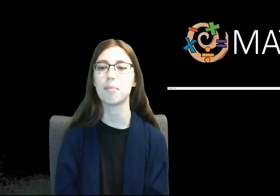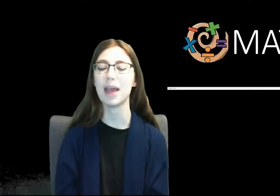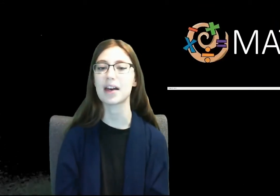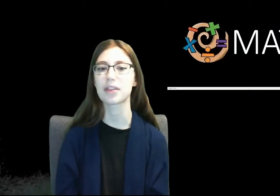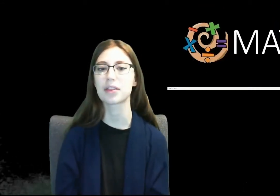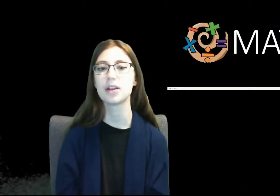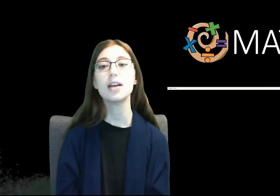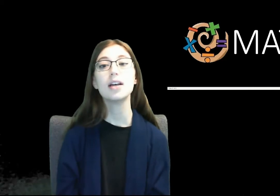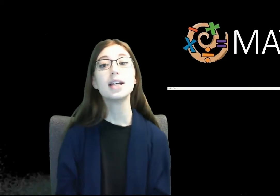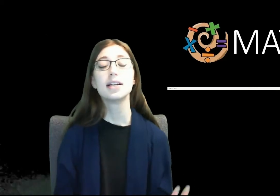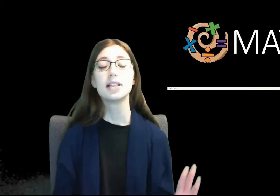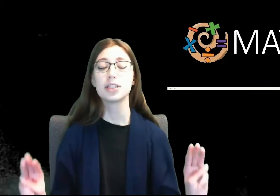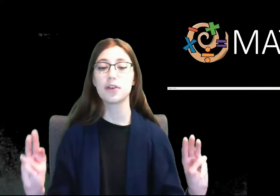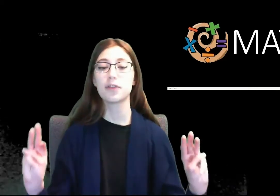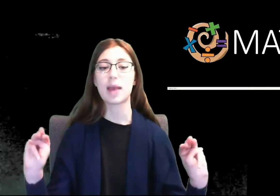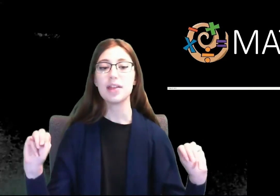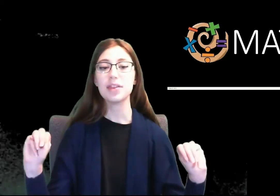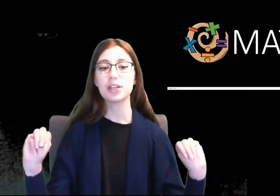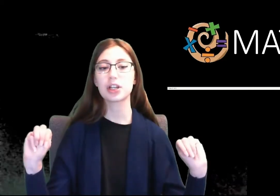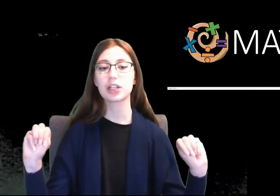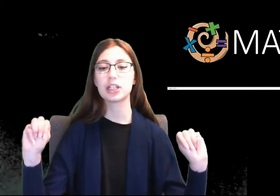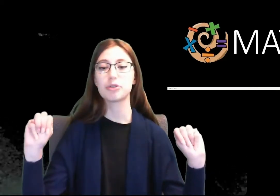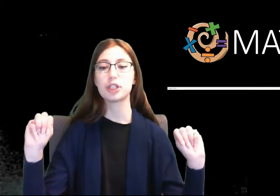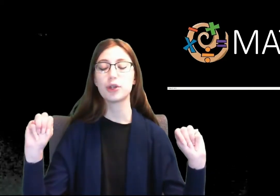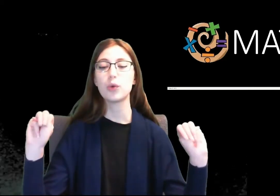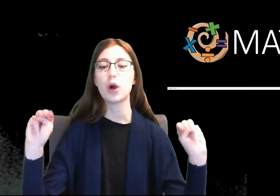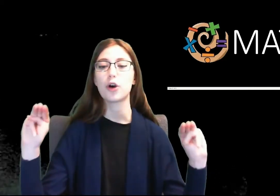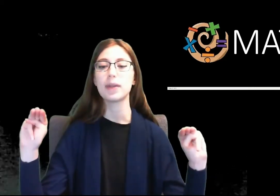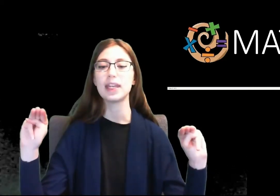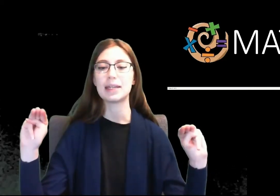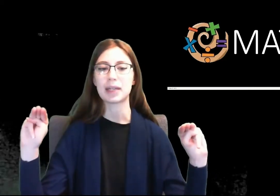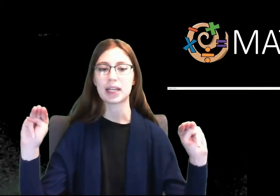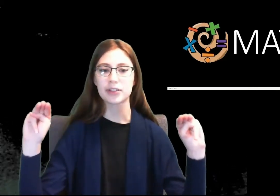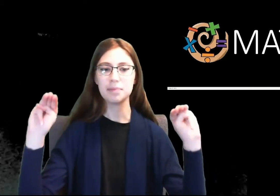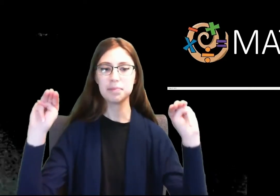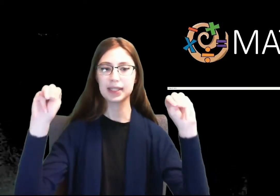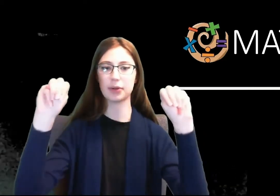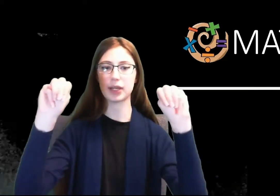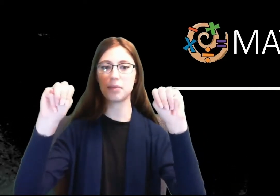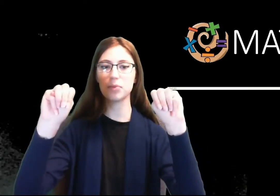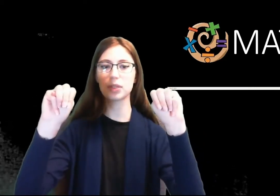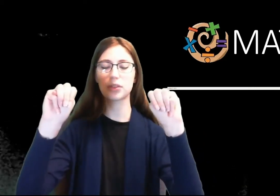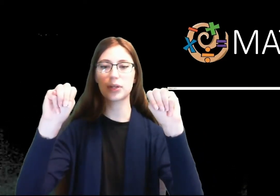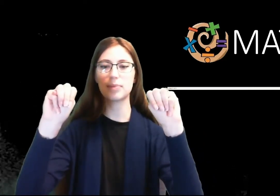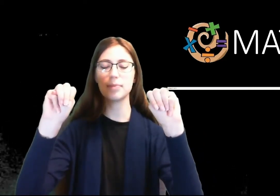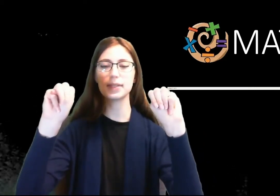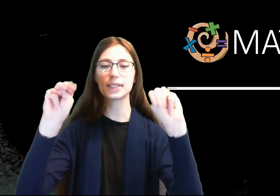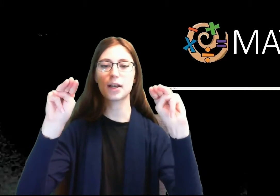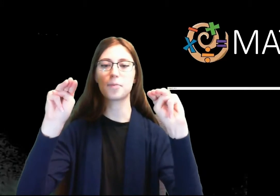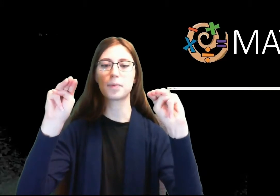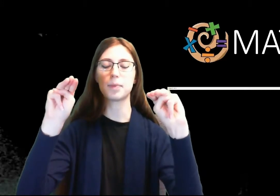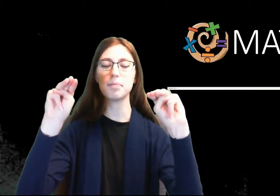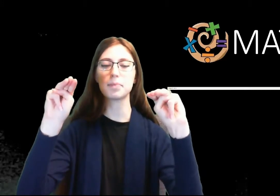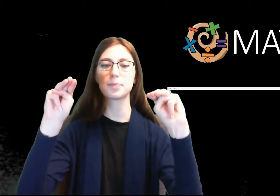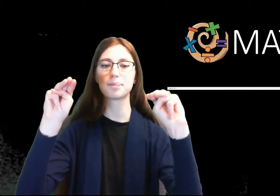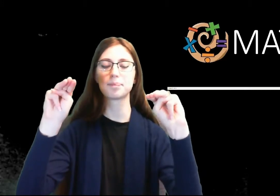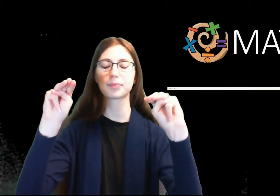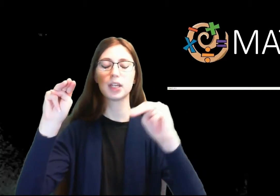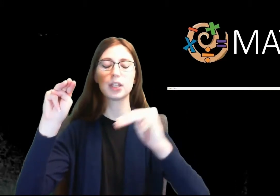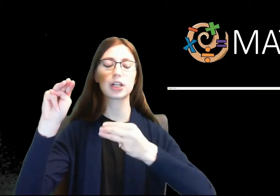Math. So for math, you're going to do 2 open M hand shapes. So M with the 3 bumps, open them up. You're going to